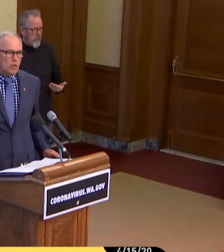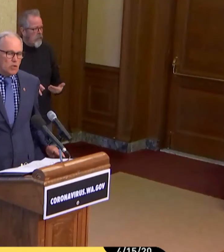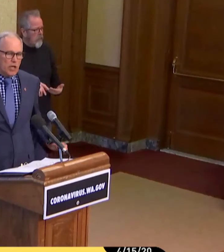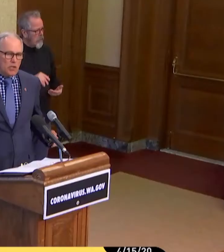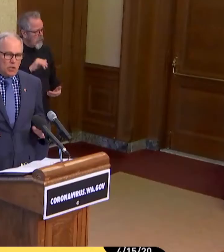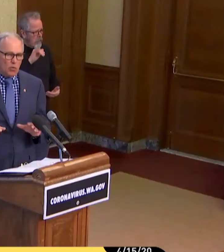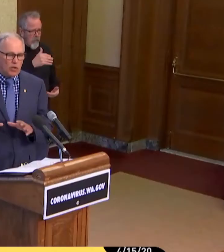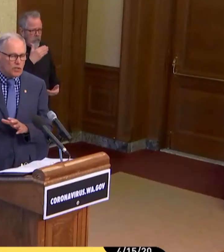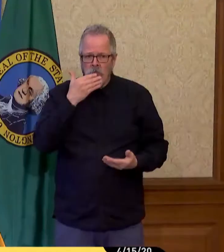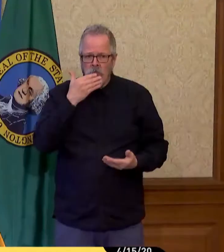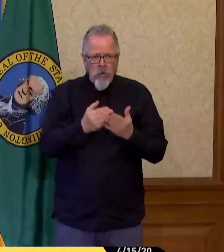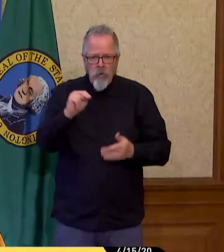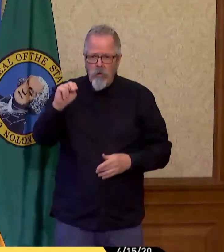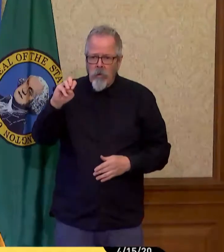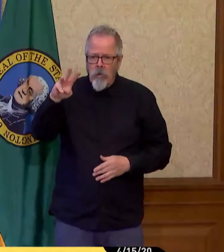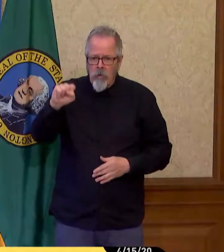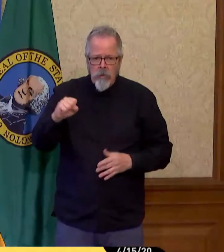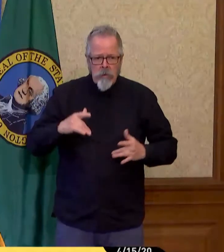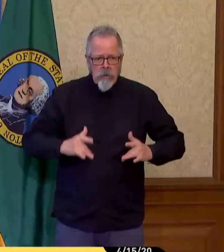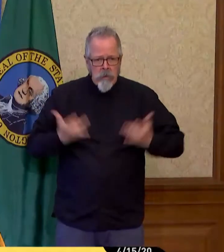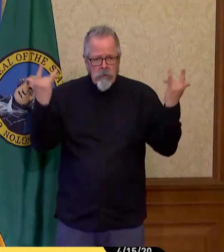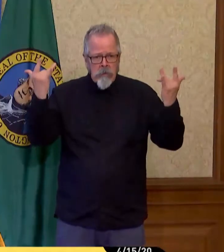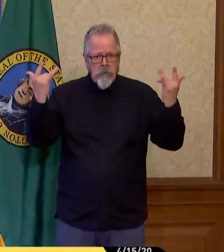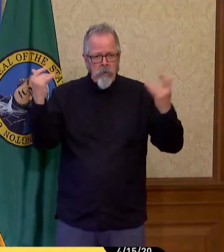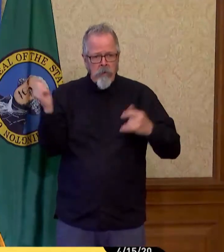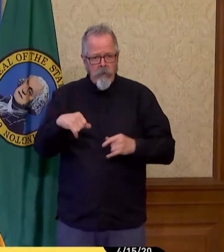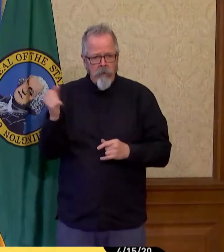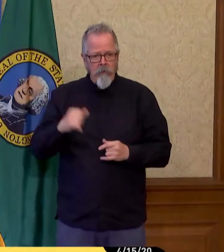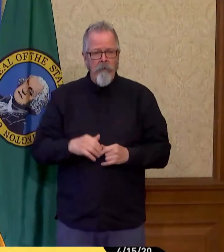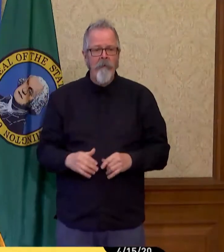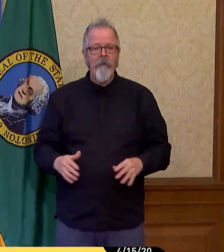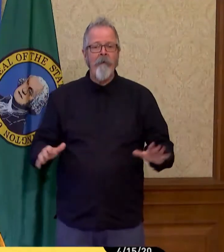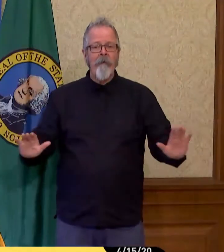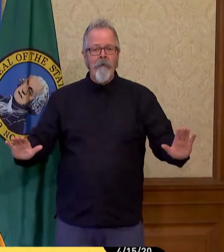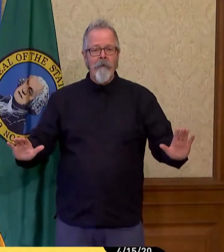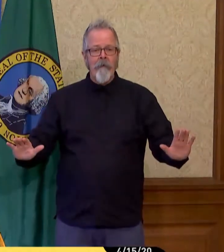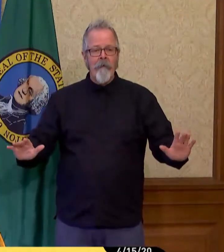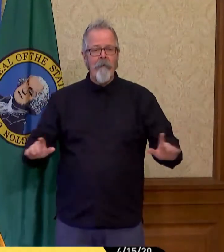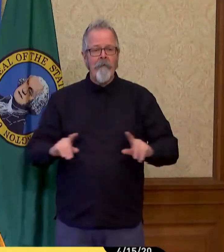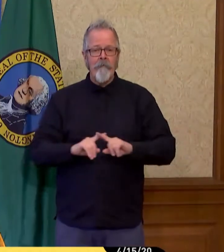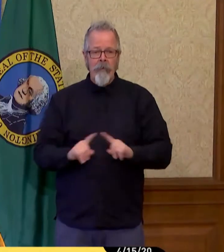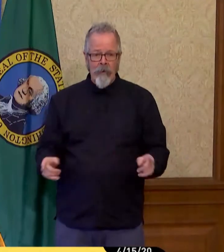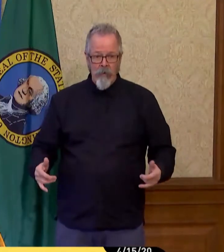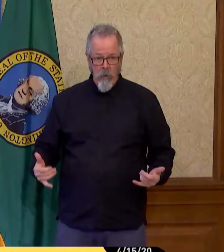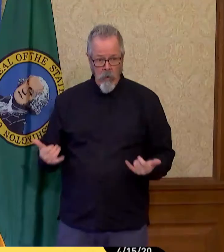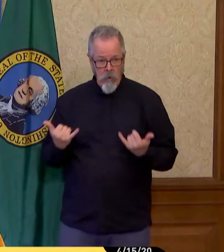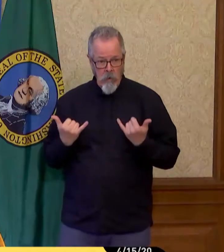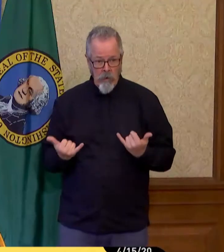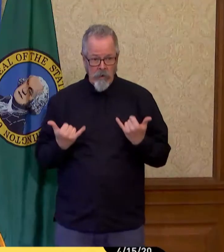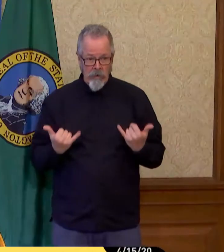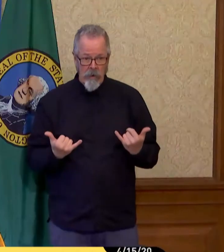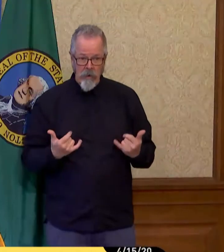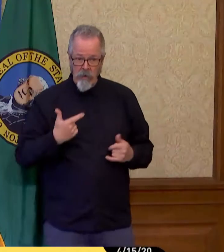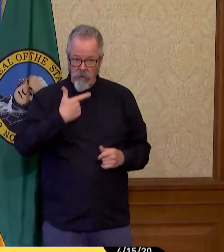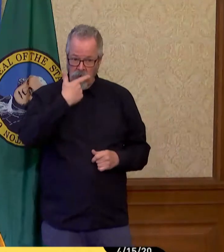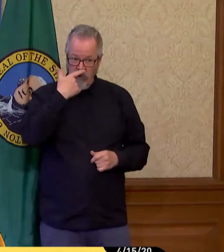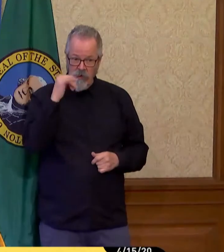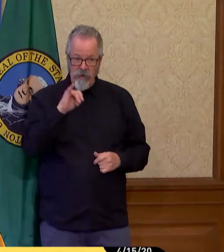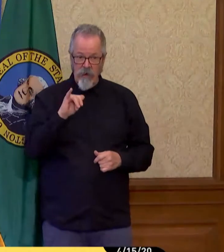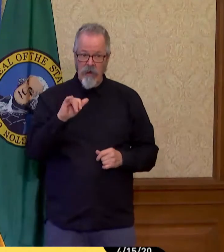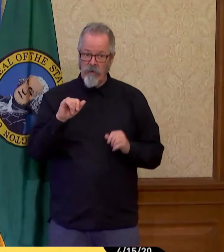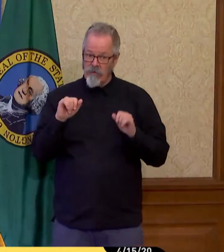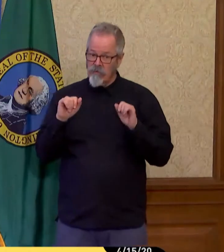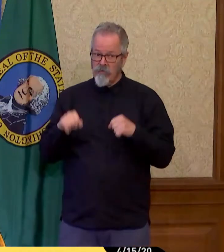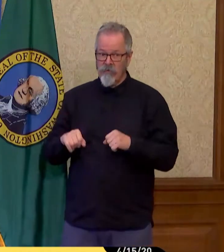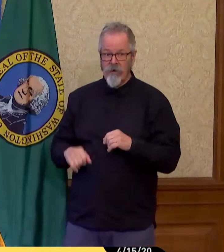moment would suggest it will continue to be flat rather than head down to reduce the number of fatalities we have per day.